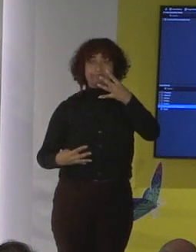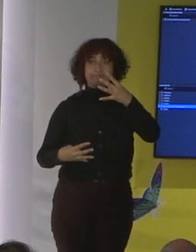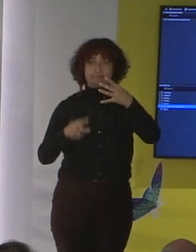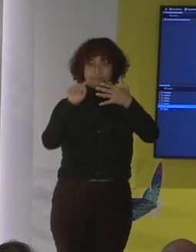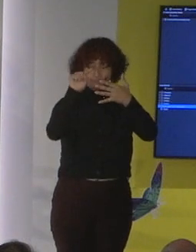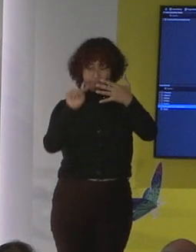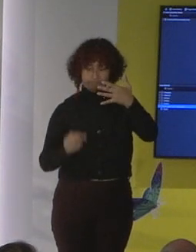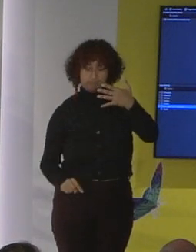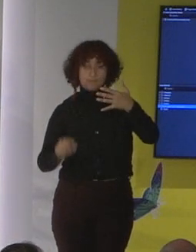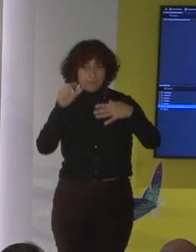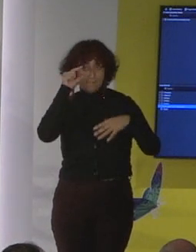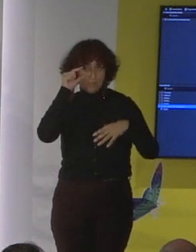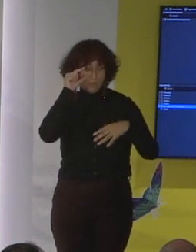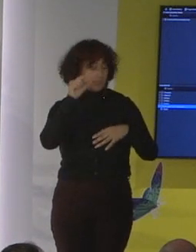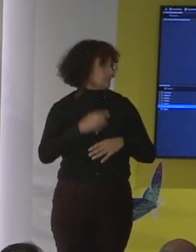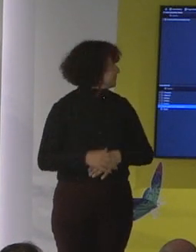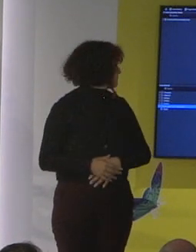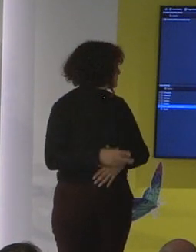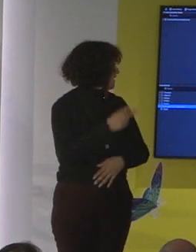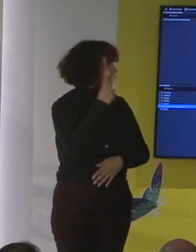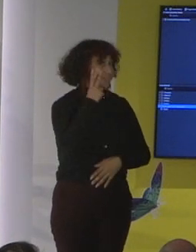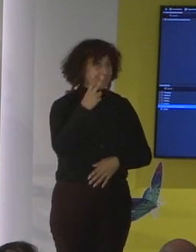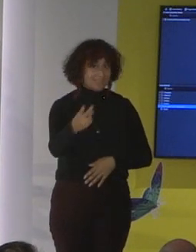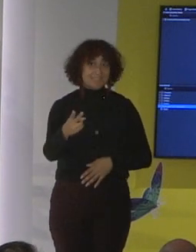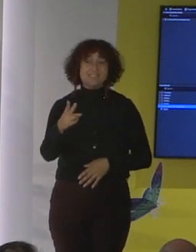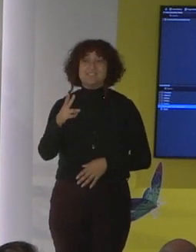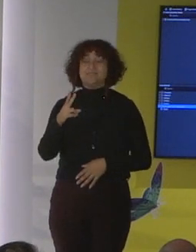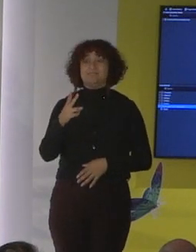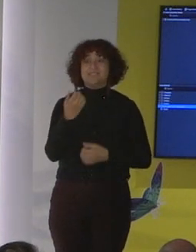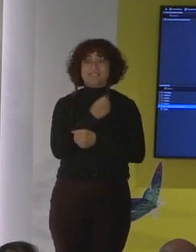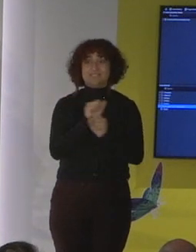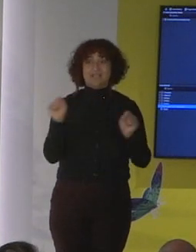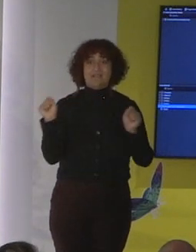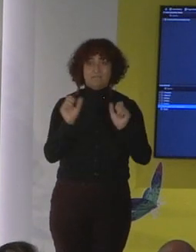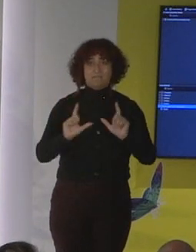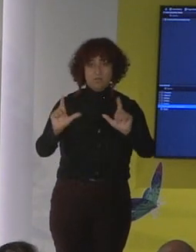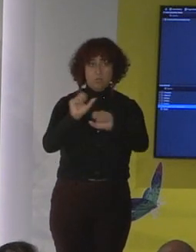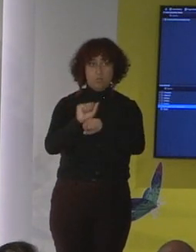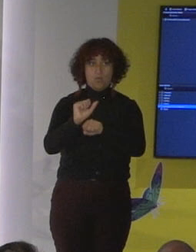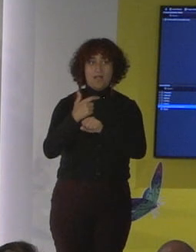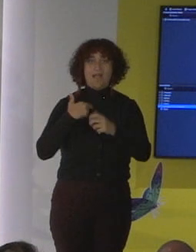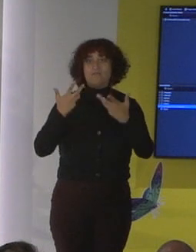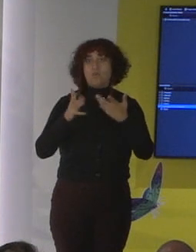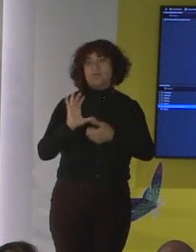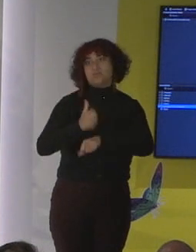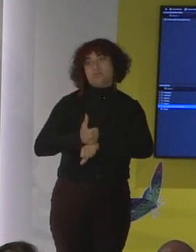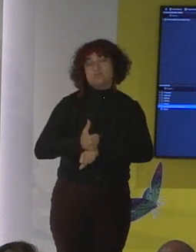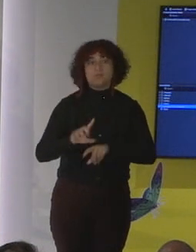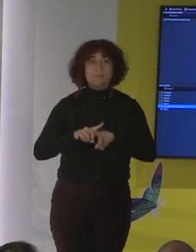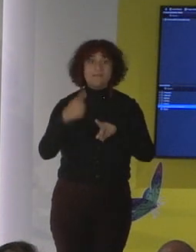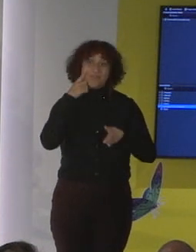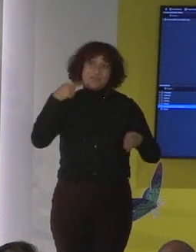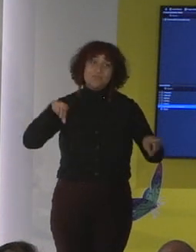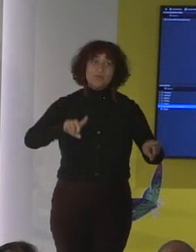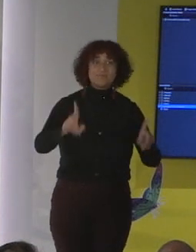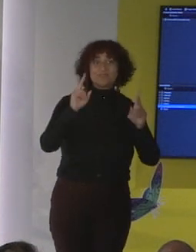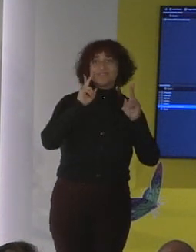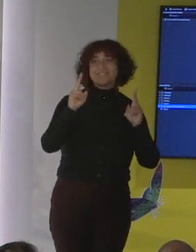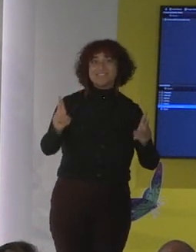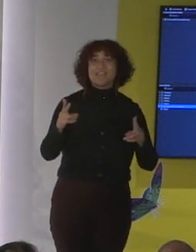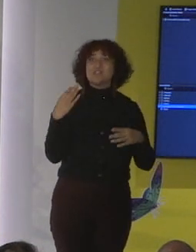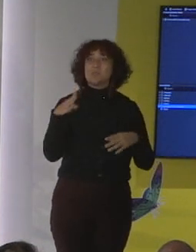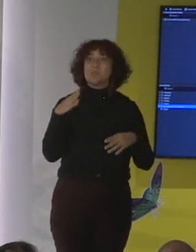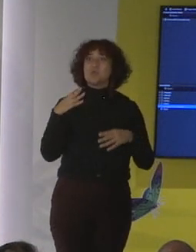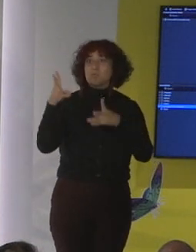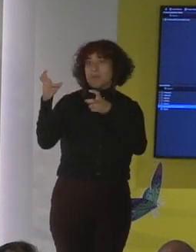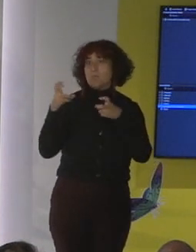down to Spectacles, and you'll see Spectacles Sync Framework. I've already installed it, but for you, you'll see this blue import